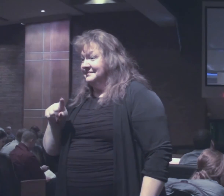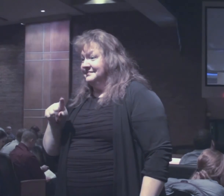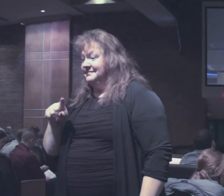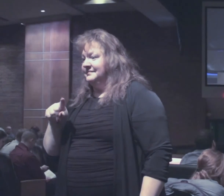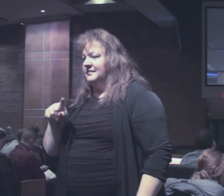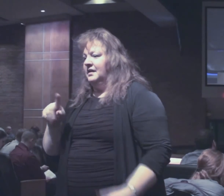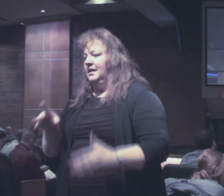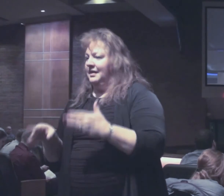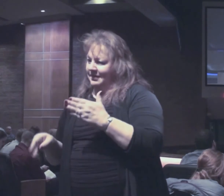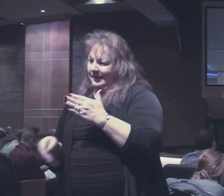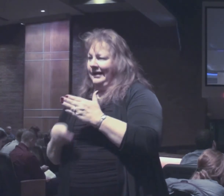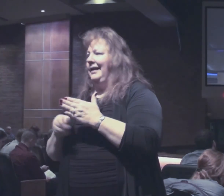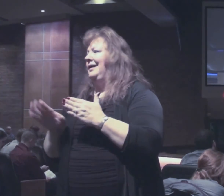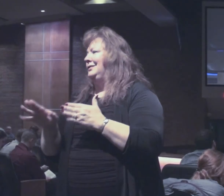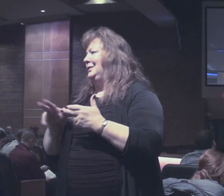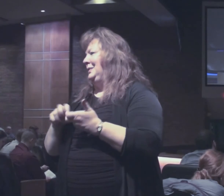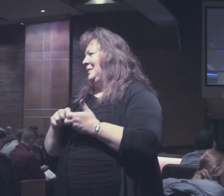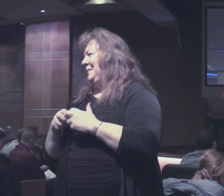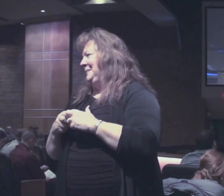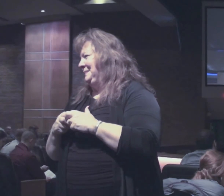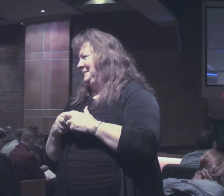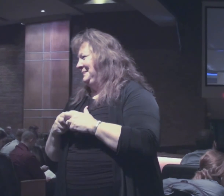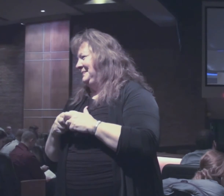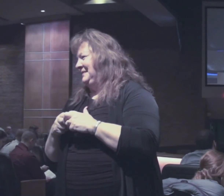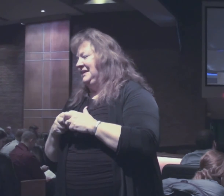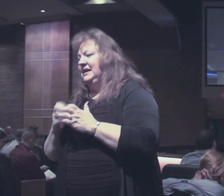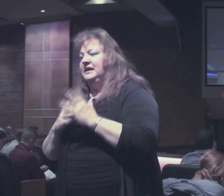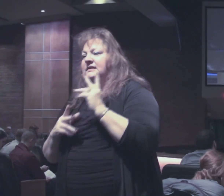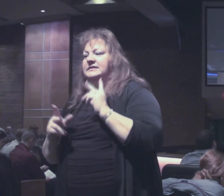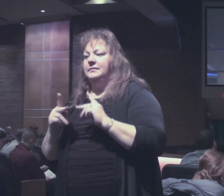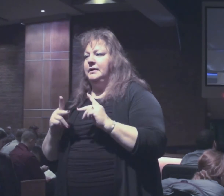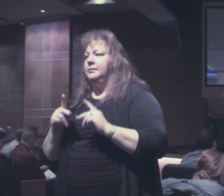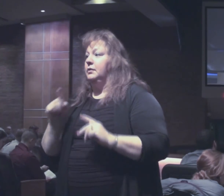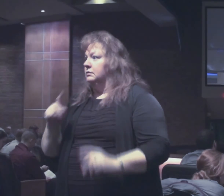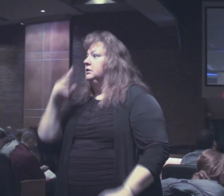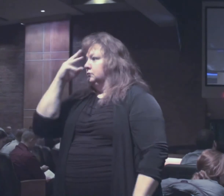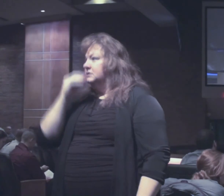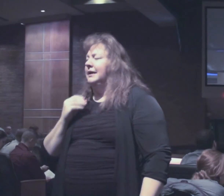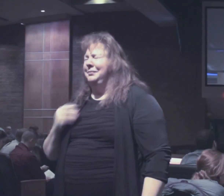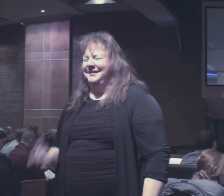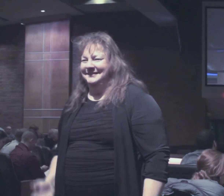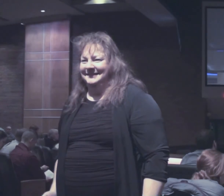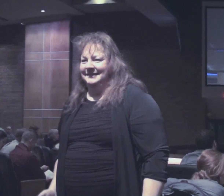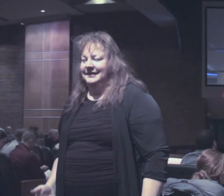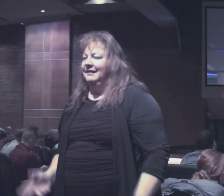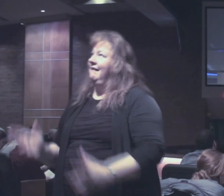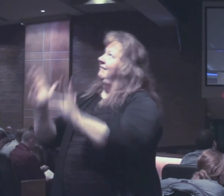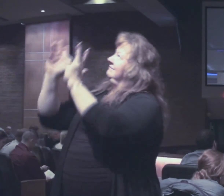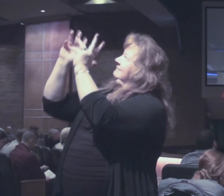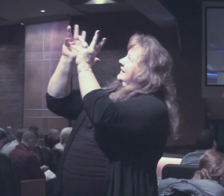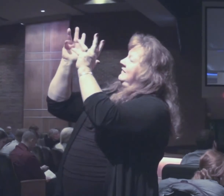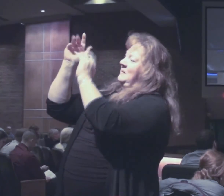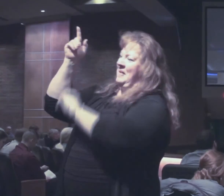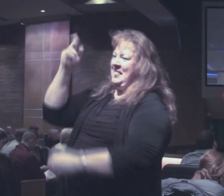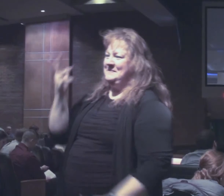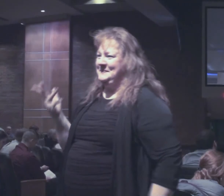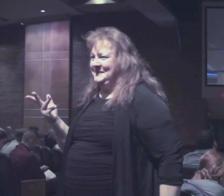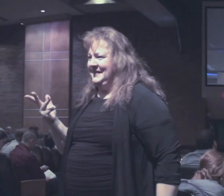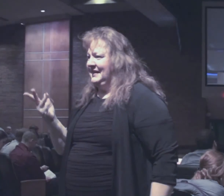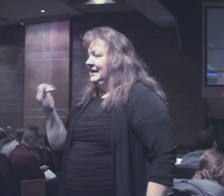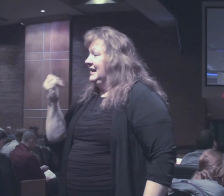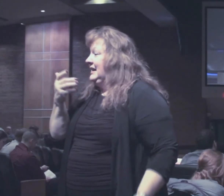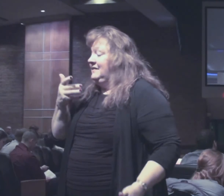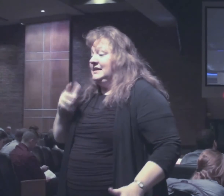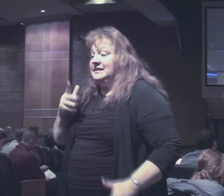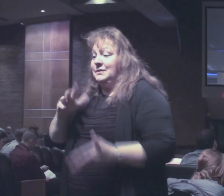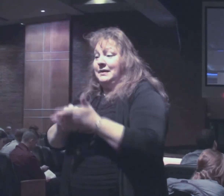that just adds to your problem. Some people just need to get a good night's sleep. Leave it with the Lord. If He doesn't